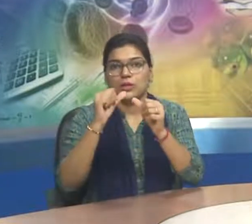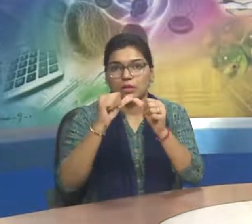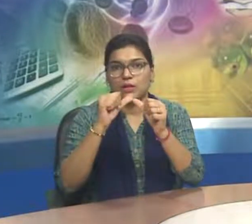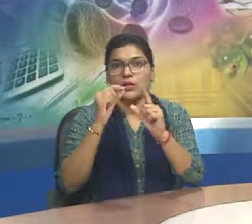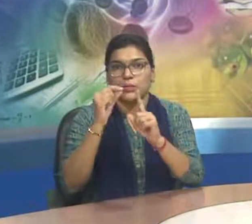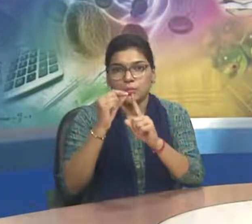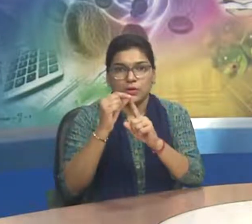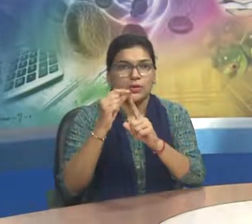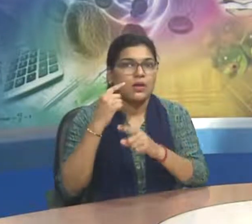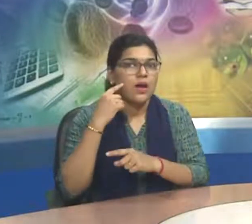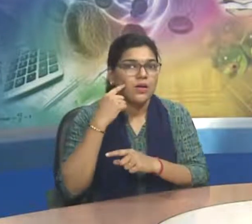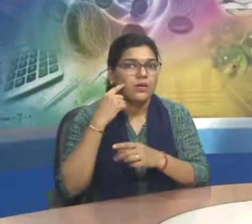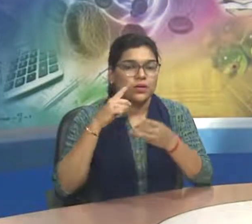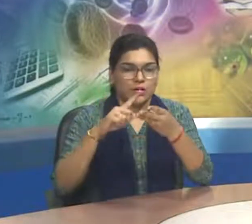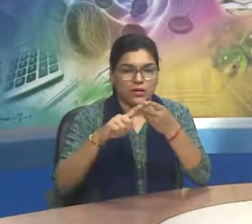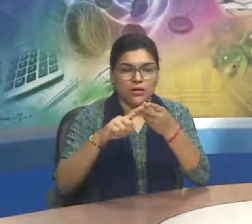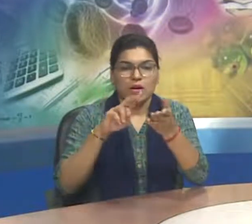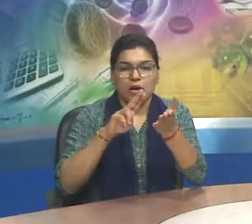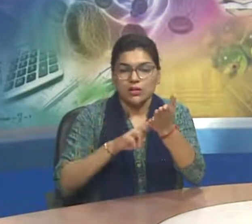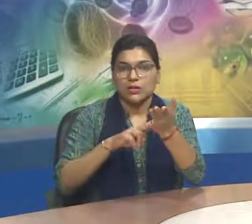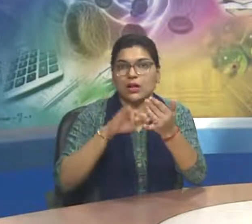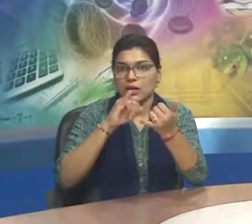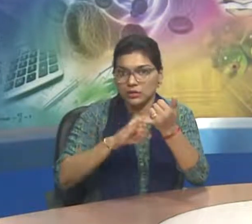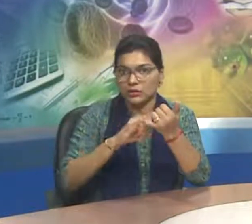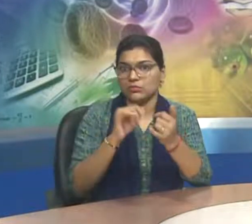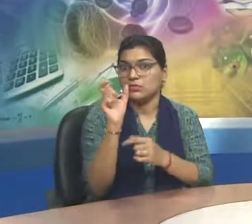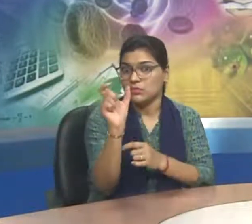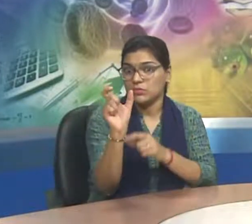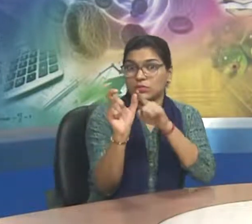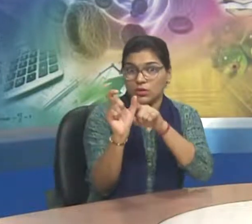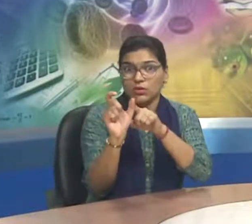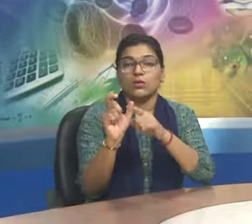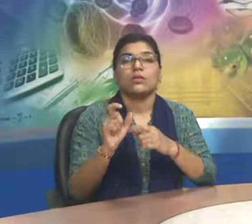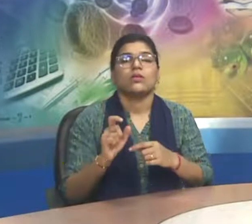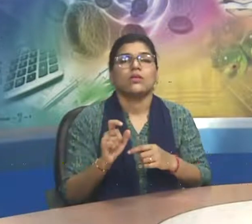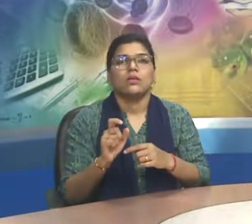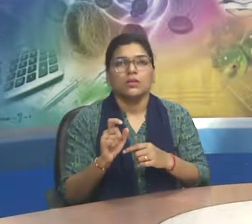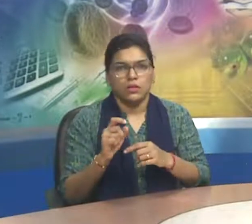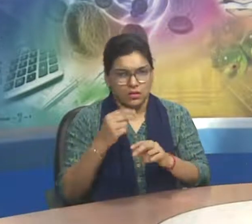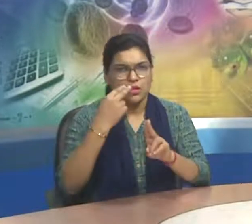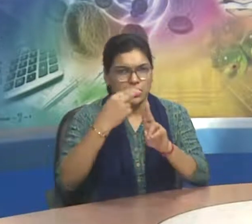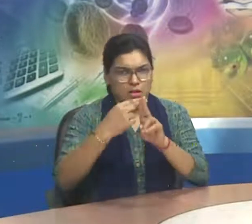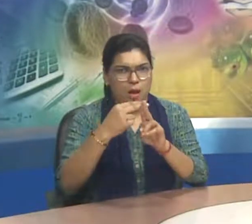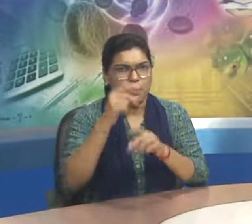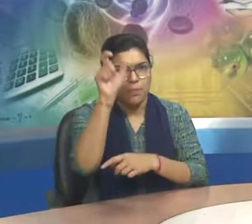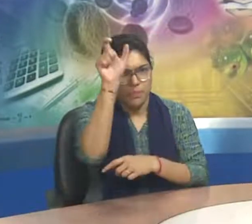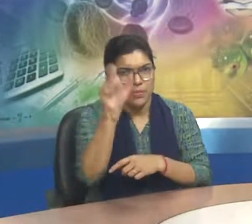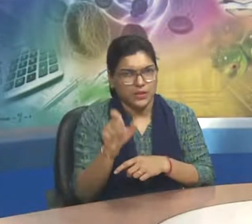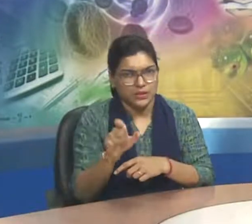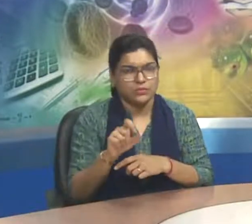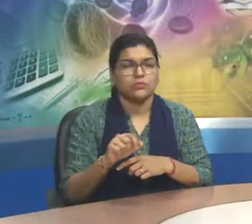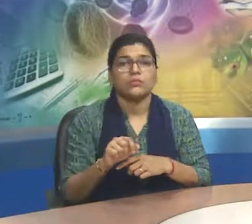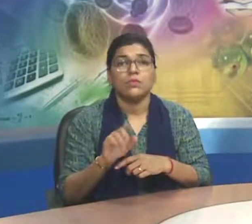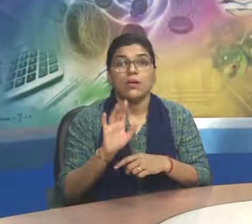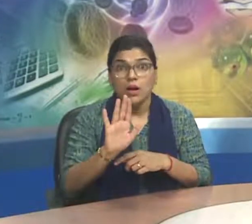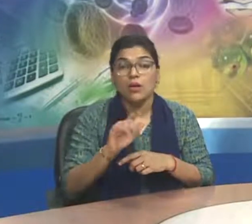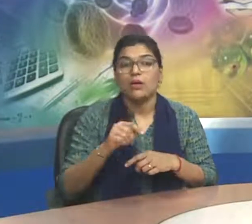we will be able to understand this word Homo sapiens. This is the scientific